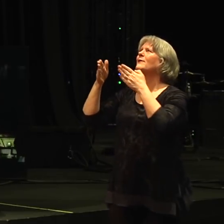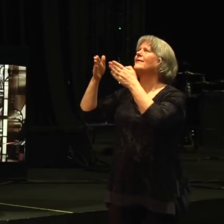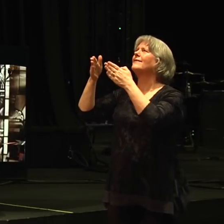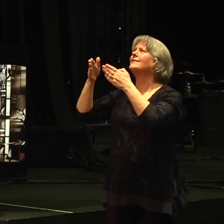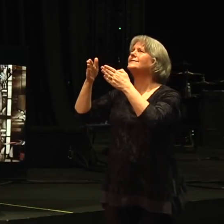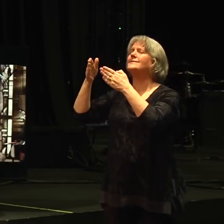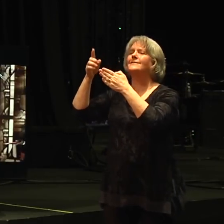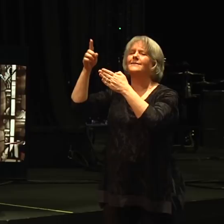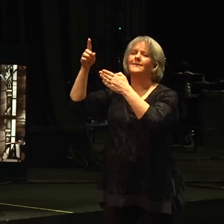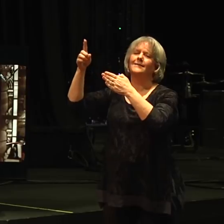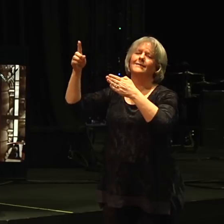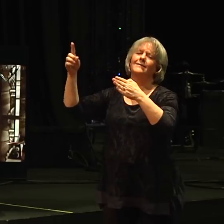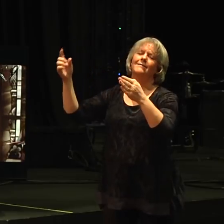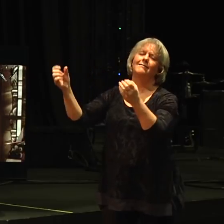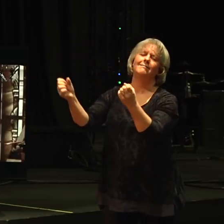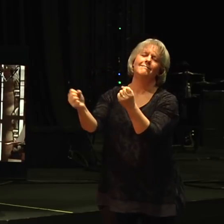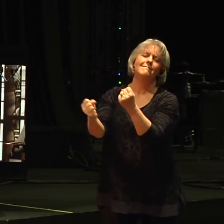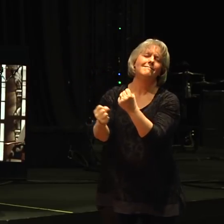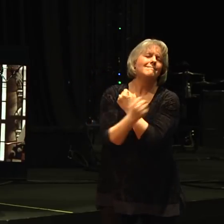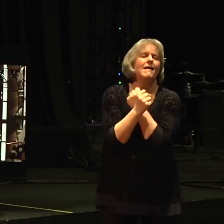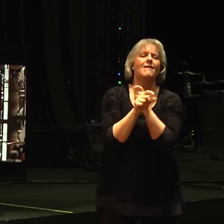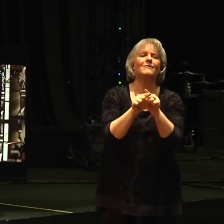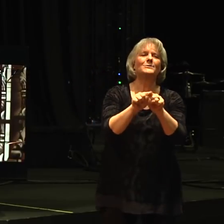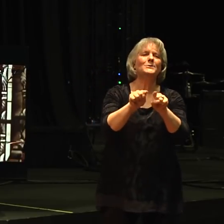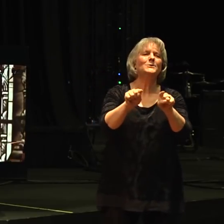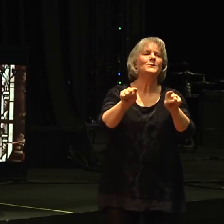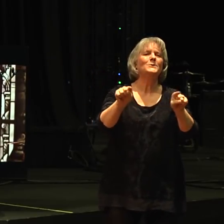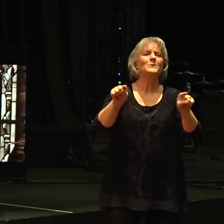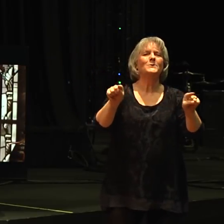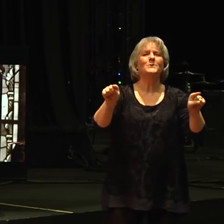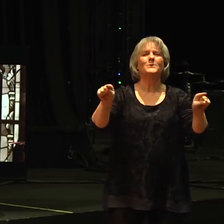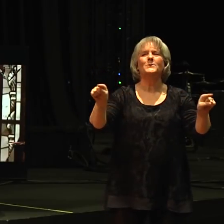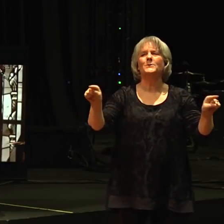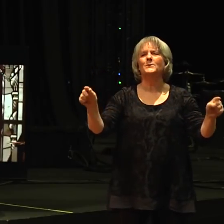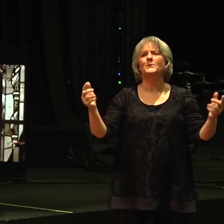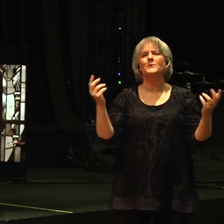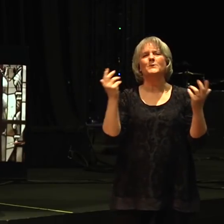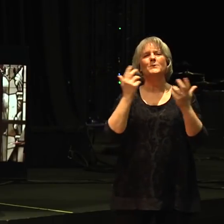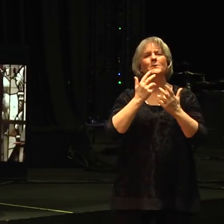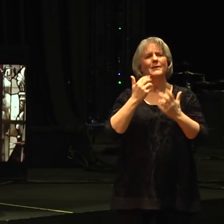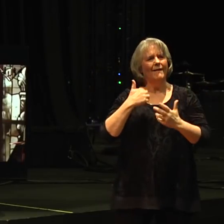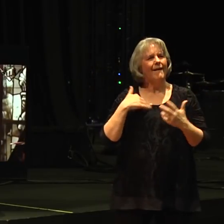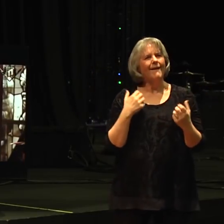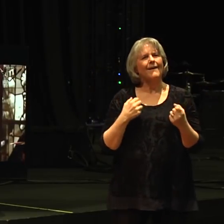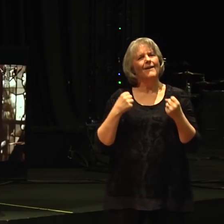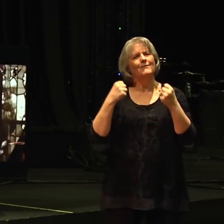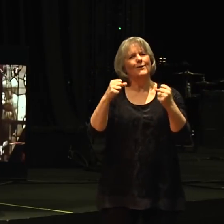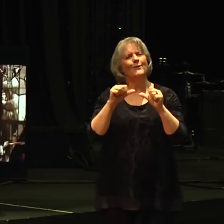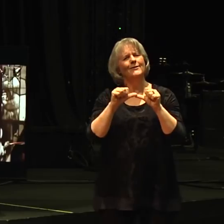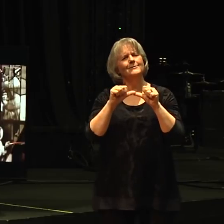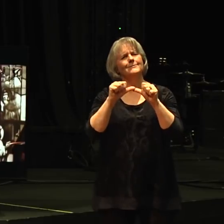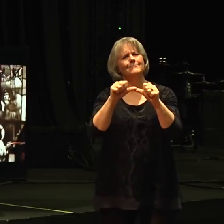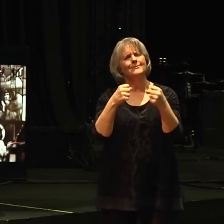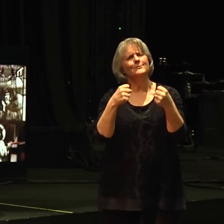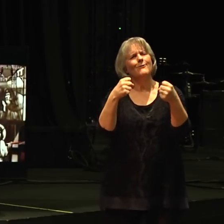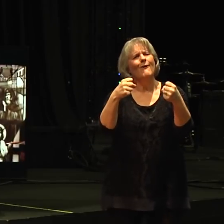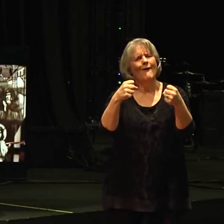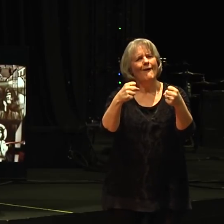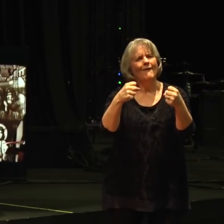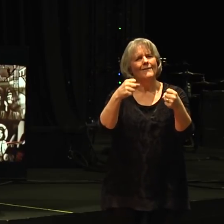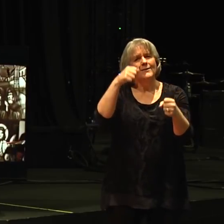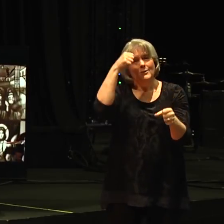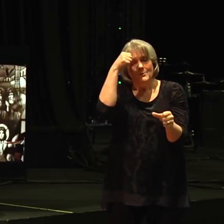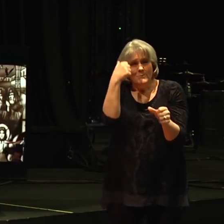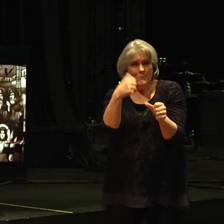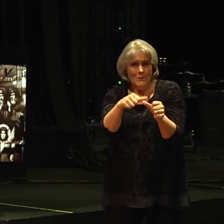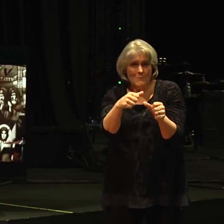truth: God is madly in love with you. So take courage, hold on, be